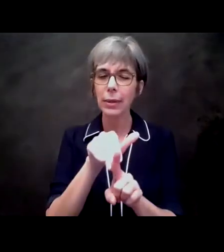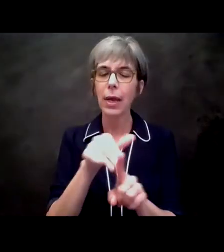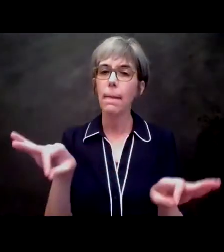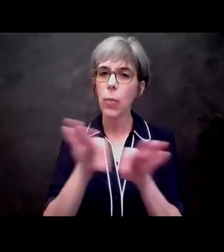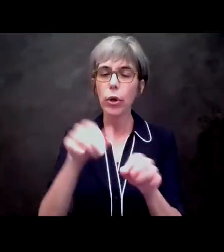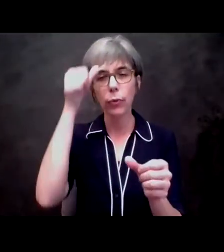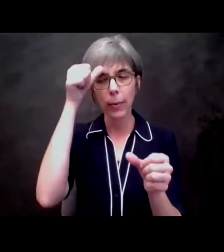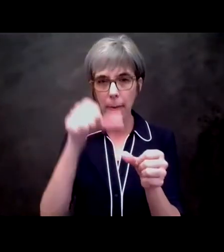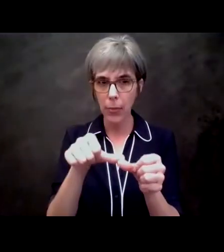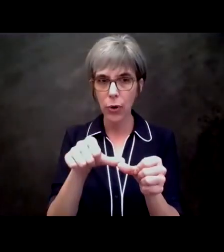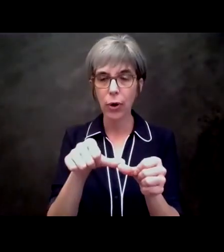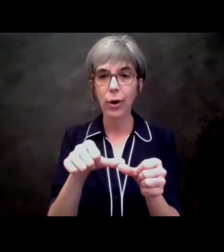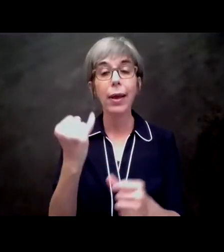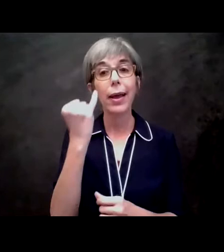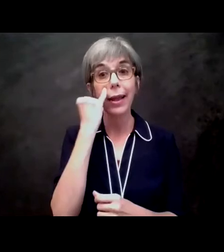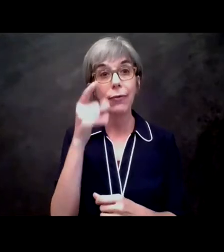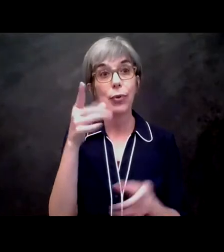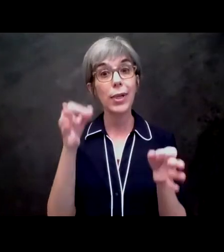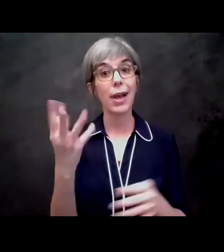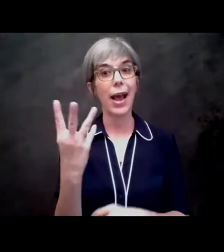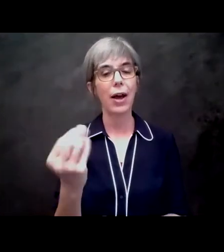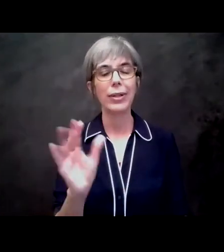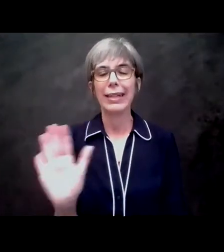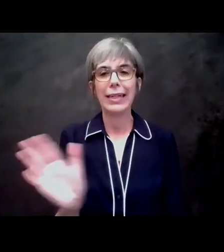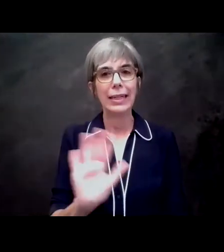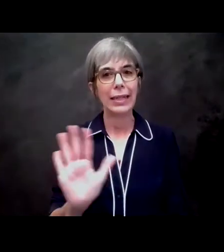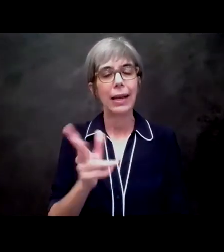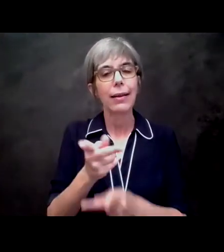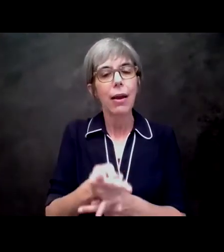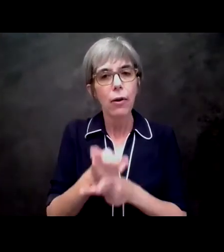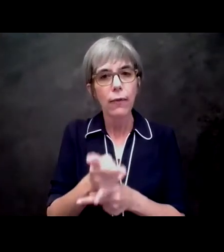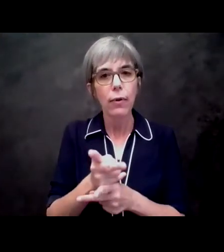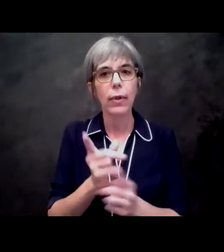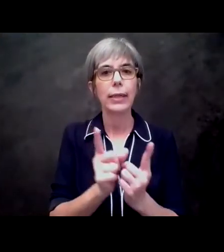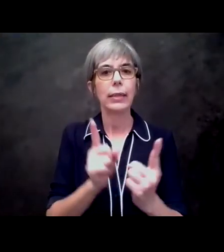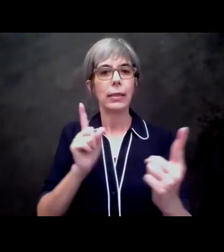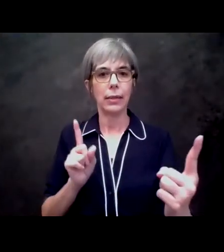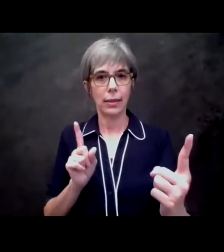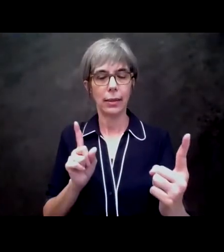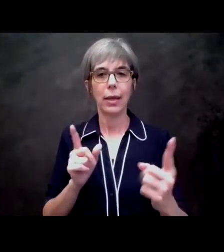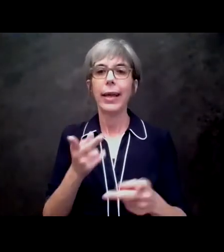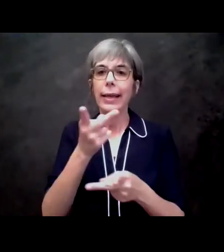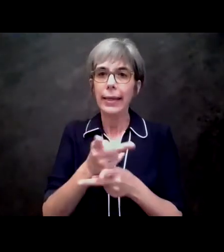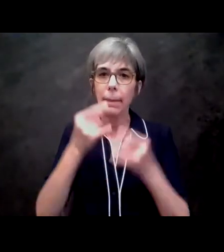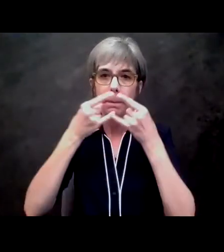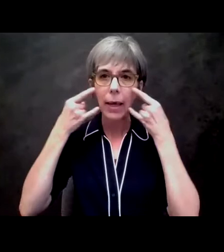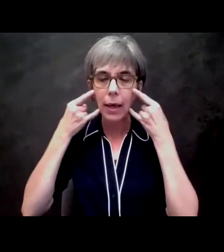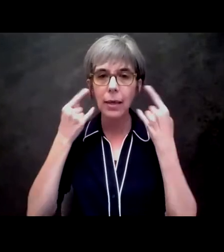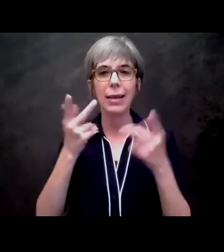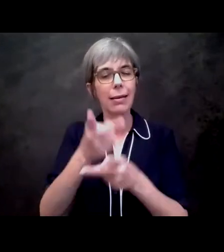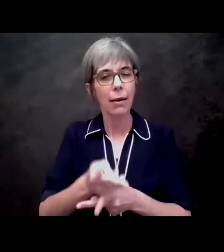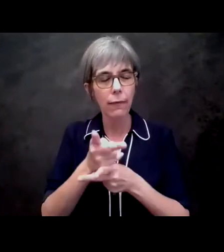start gathering more to please watch your distance, please continue wearing your mask, and